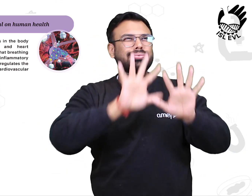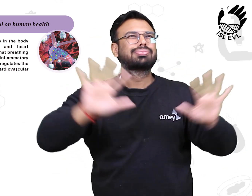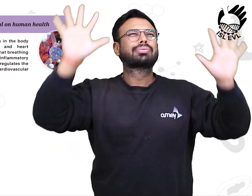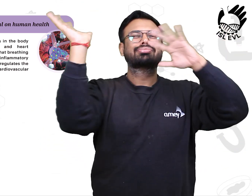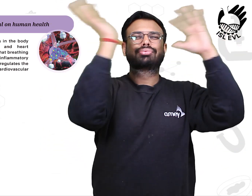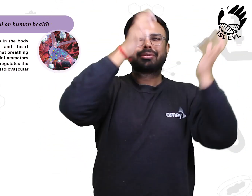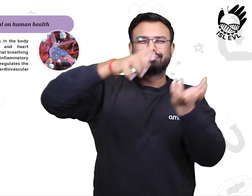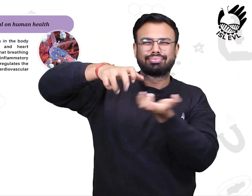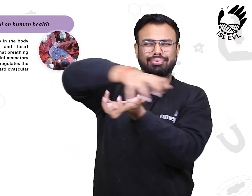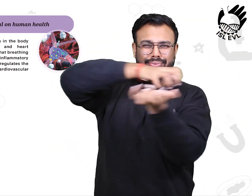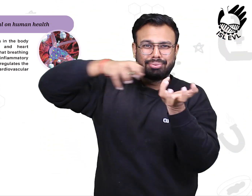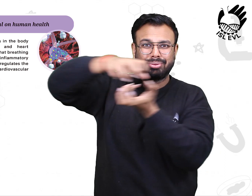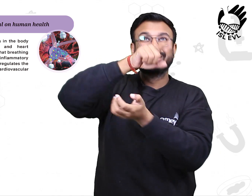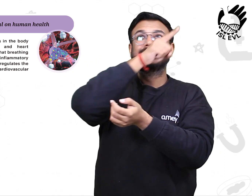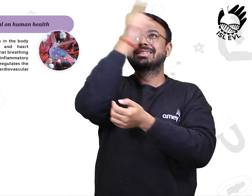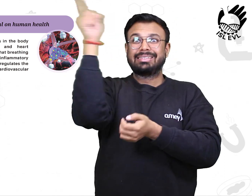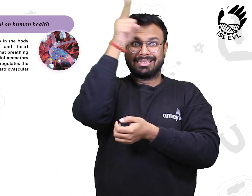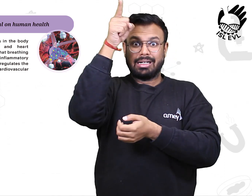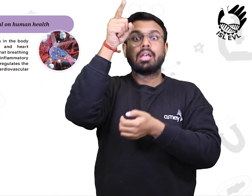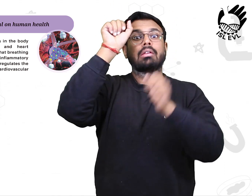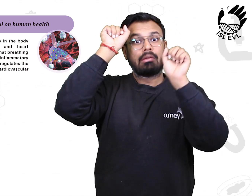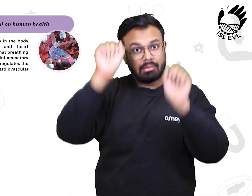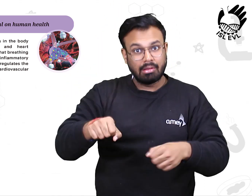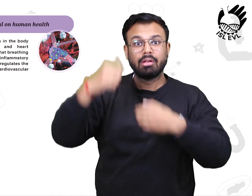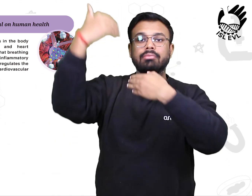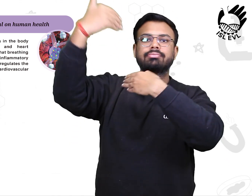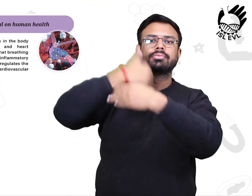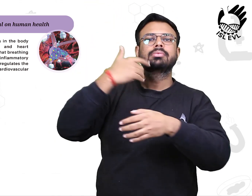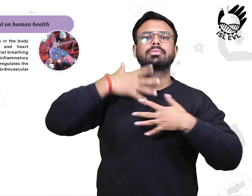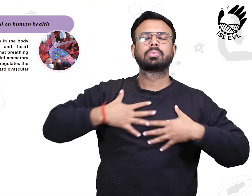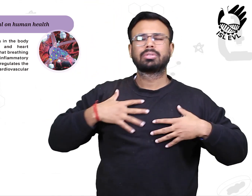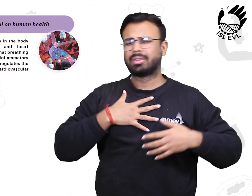such as control of heart rate,